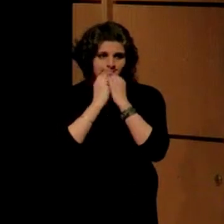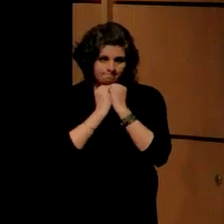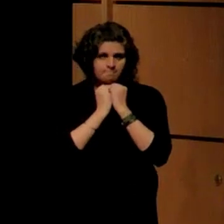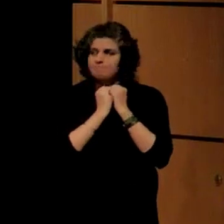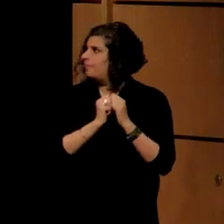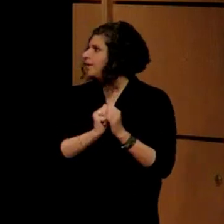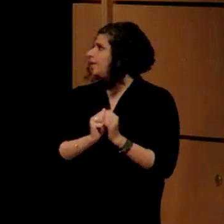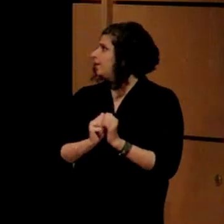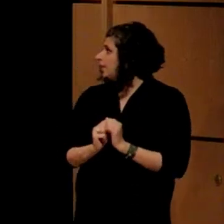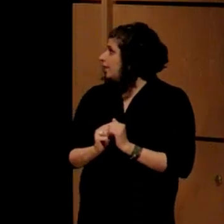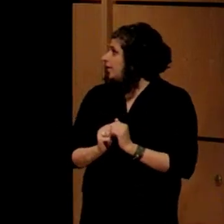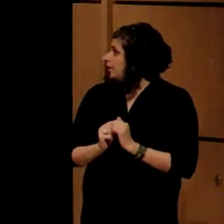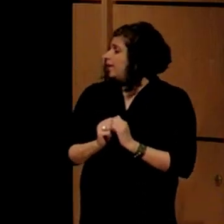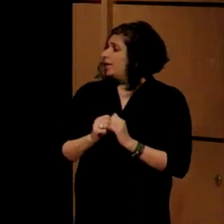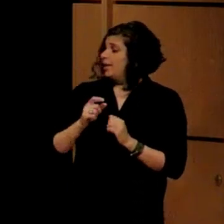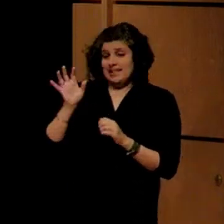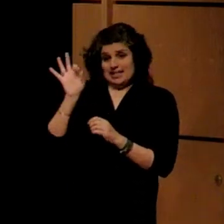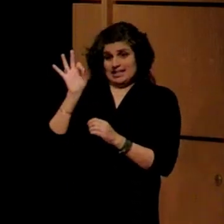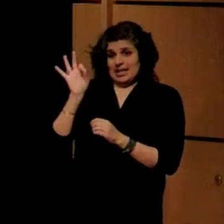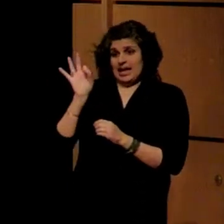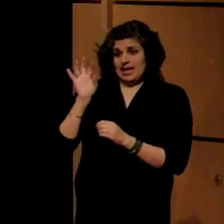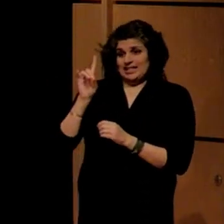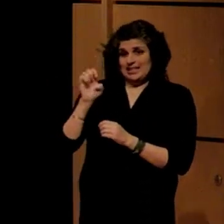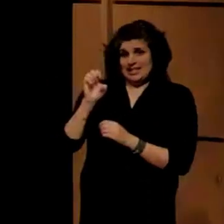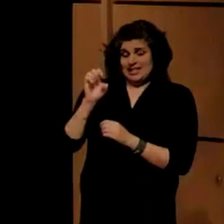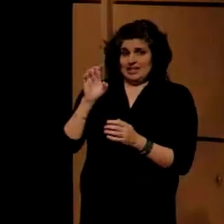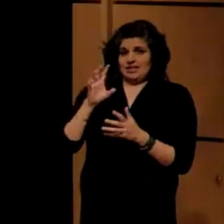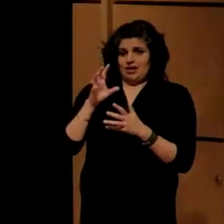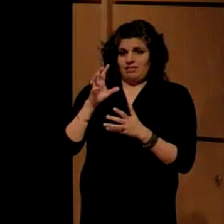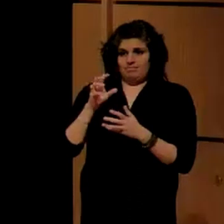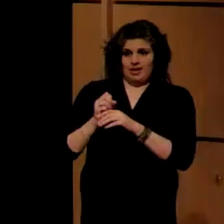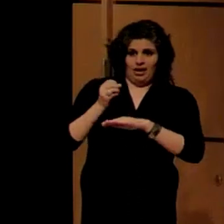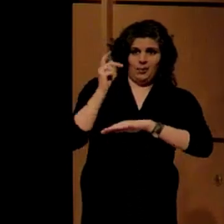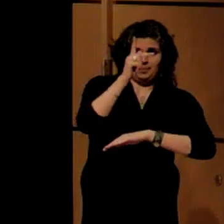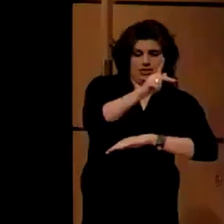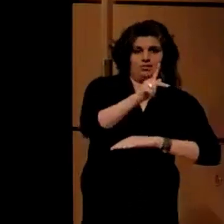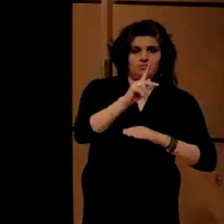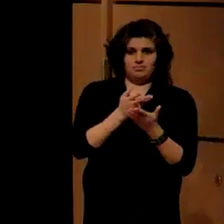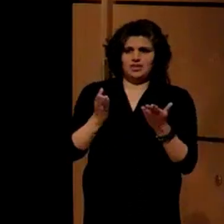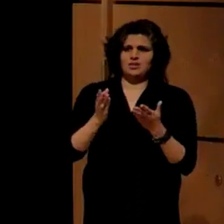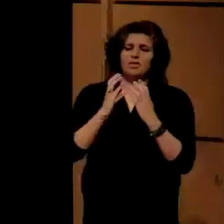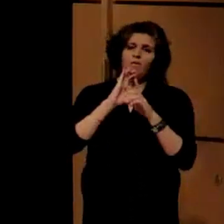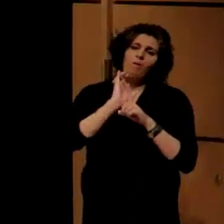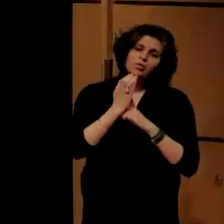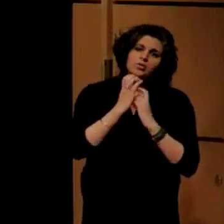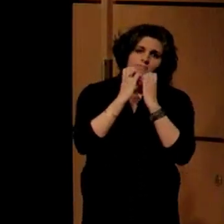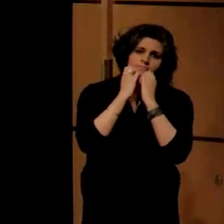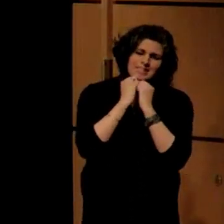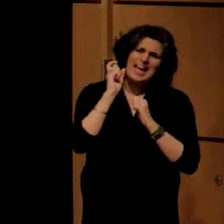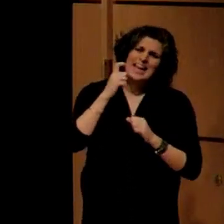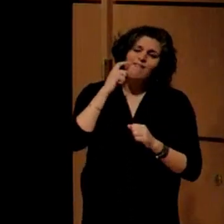permanent collection. These 9 deaccessioned objects are culturally significant and necessary for